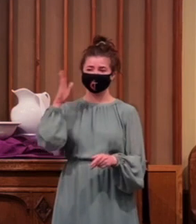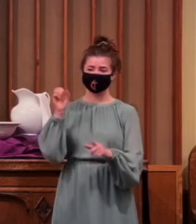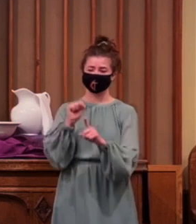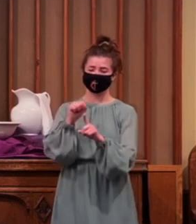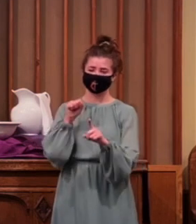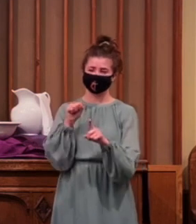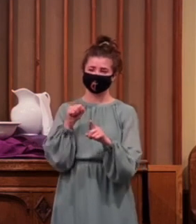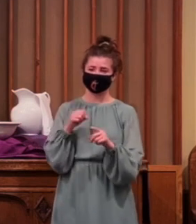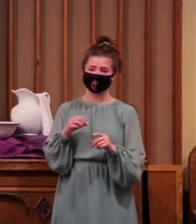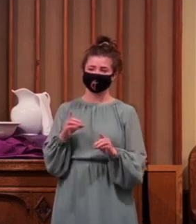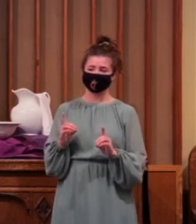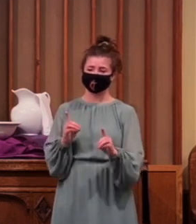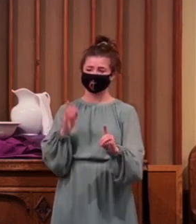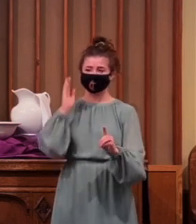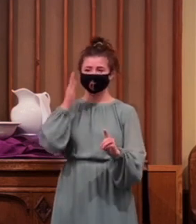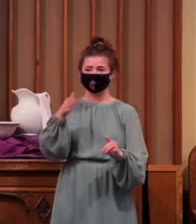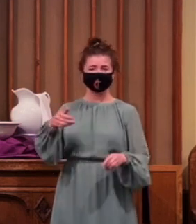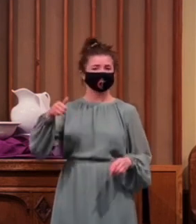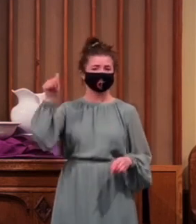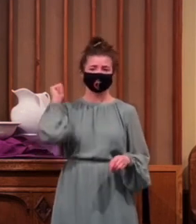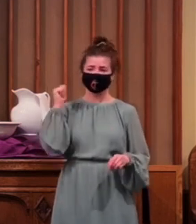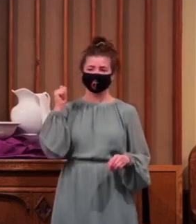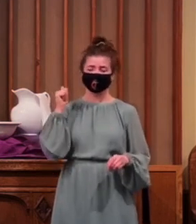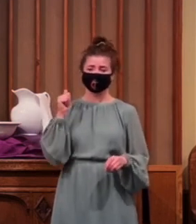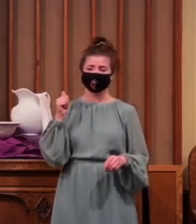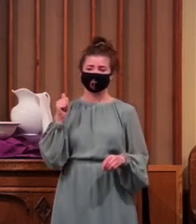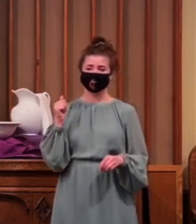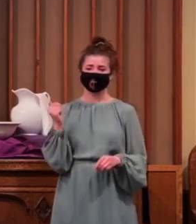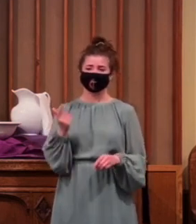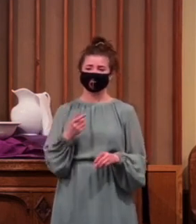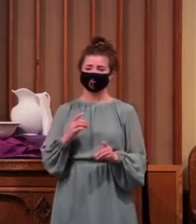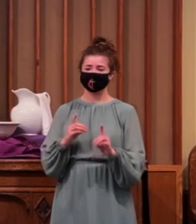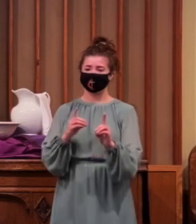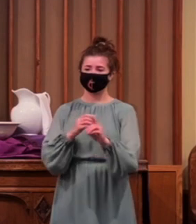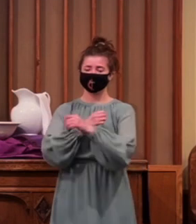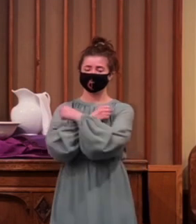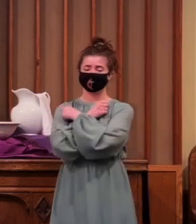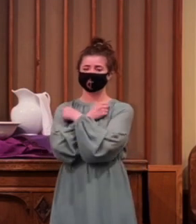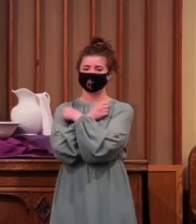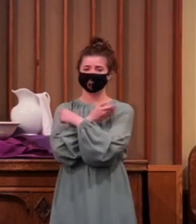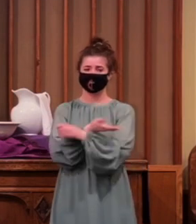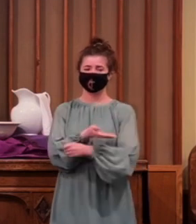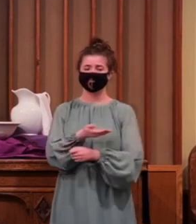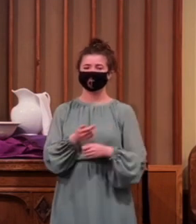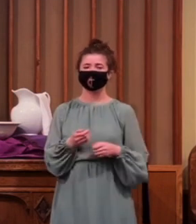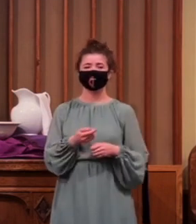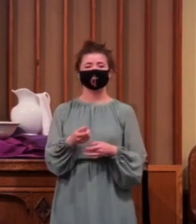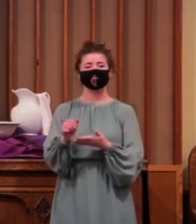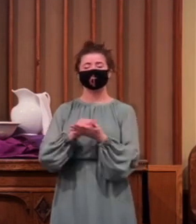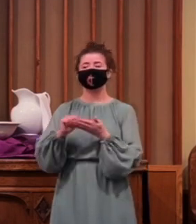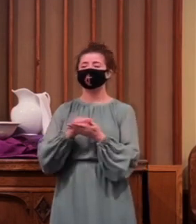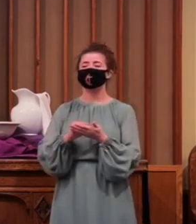deny him, all the ones who loved him. Jesus washed all of